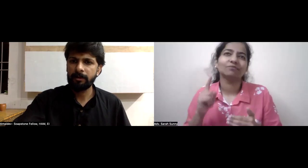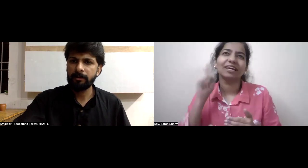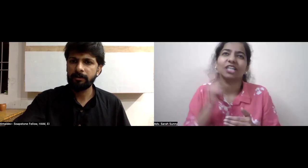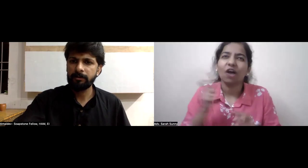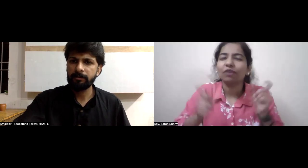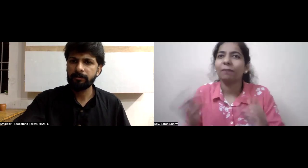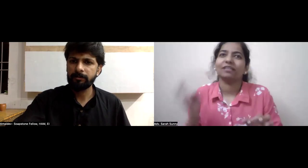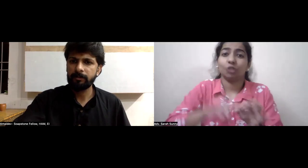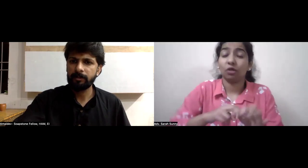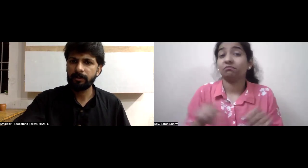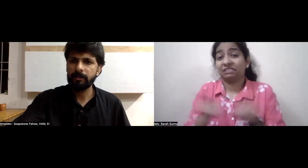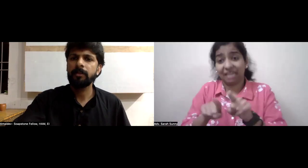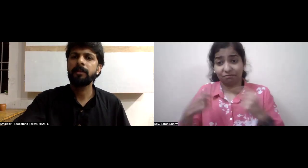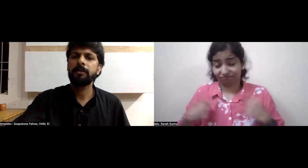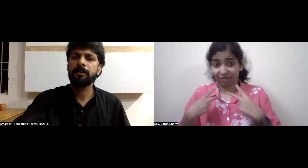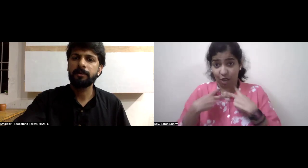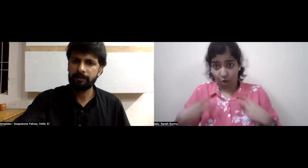mode.